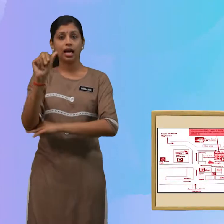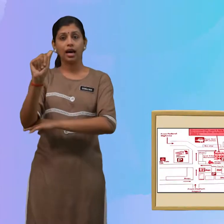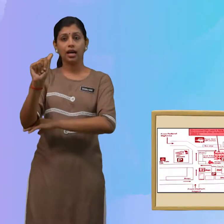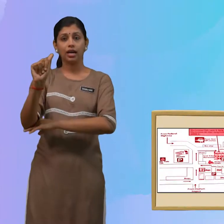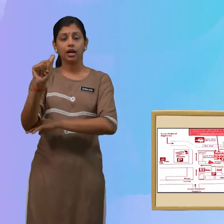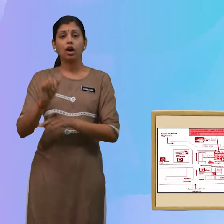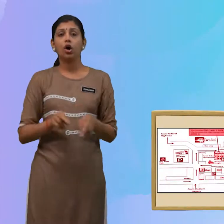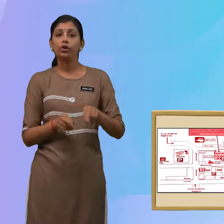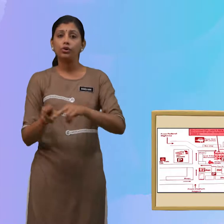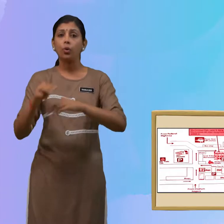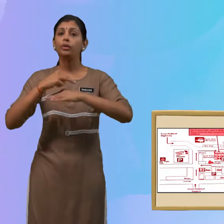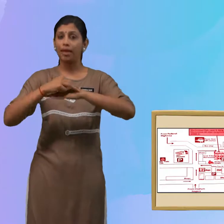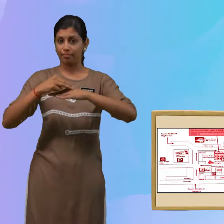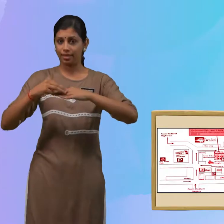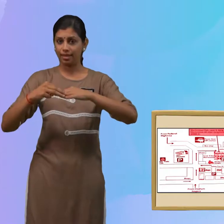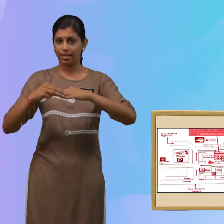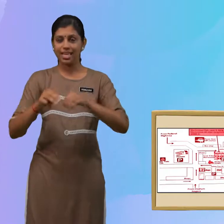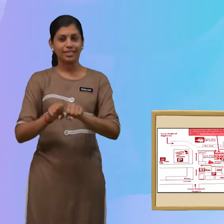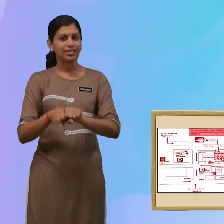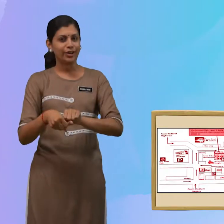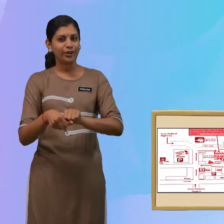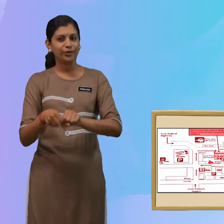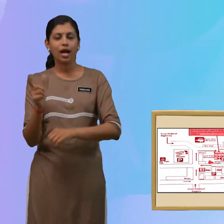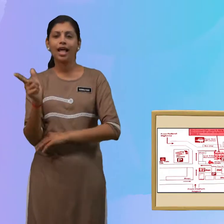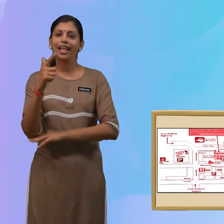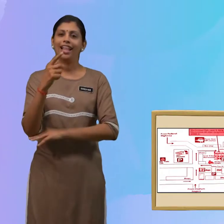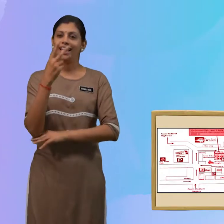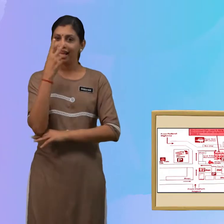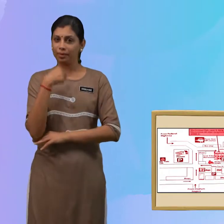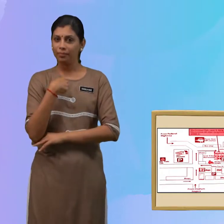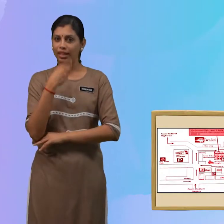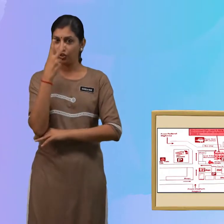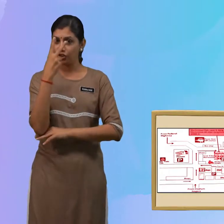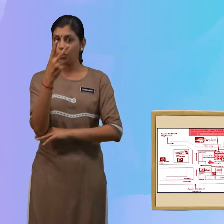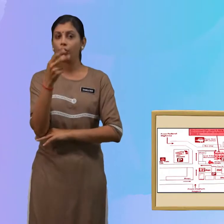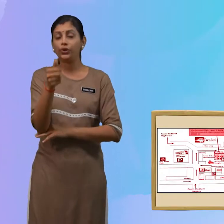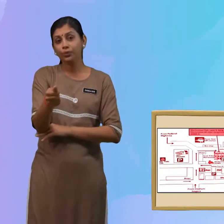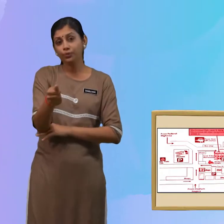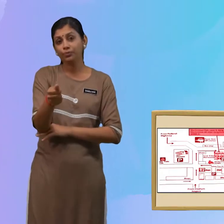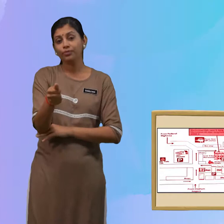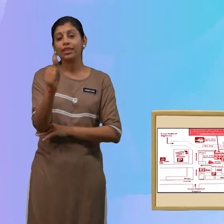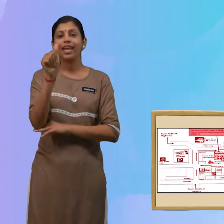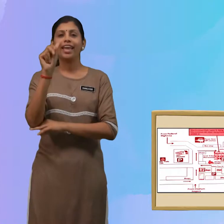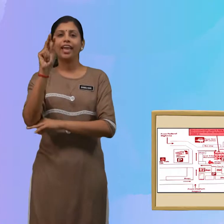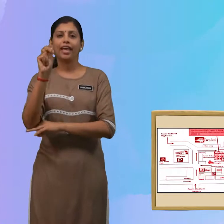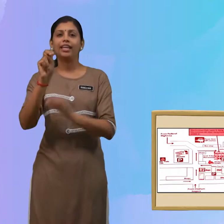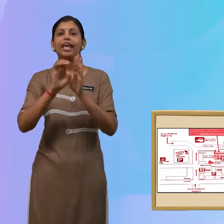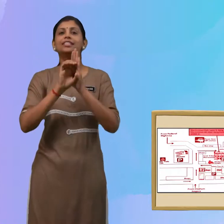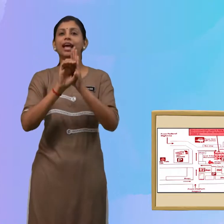a road map. So let me show you an